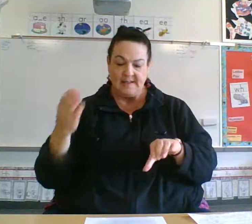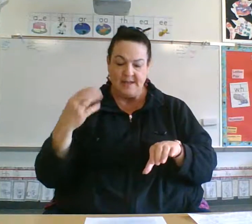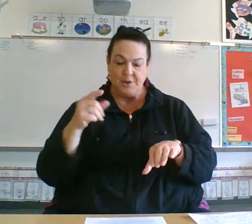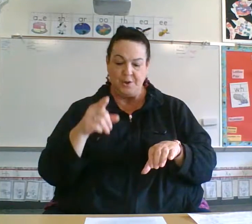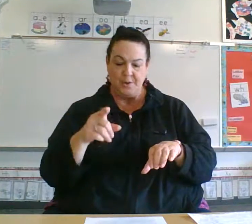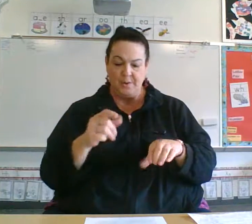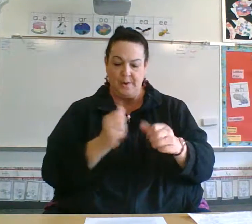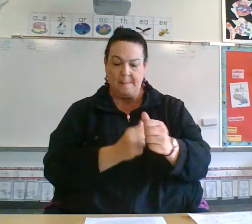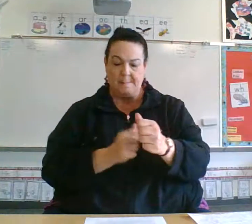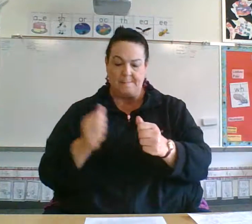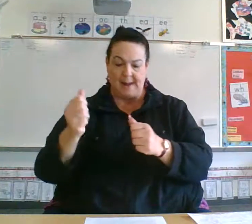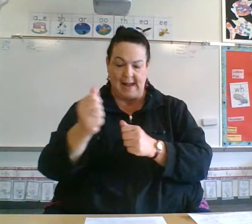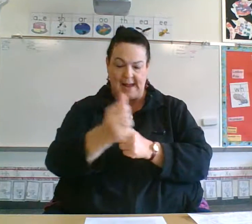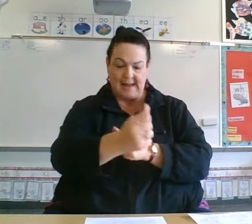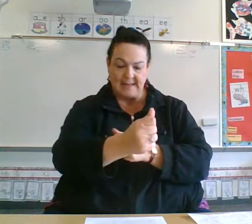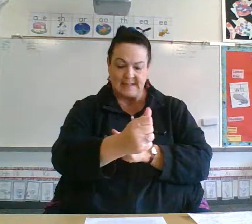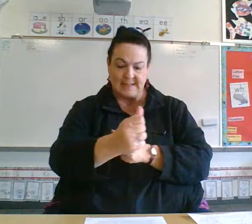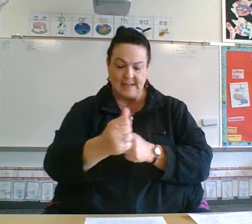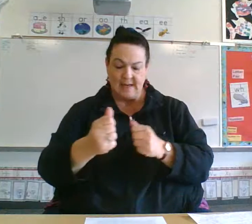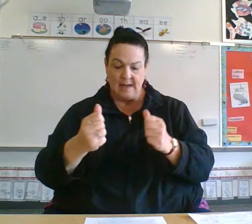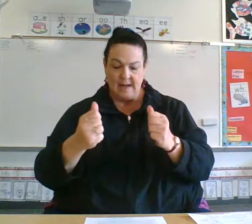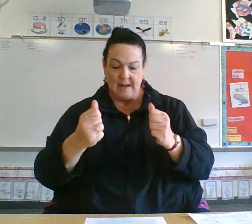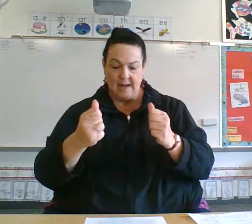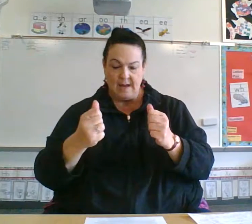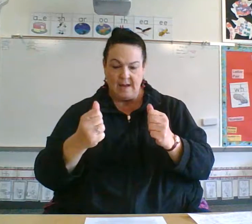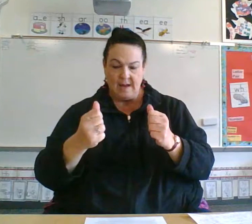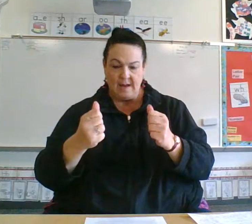Did you pass?